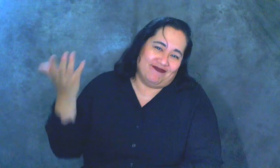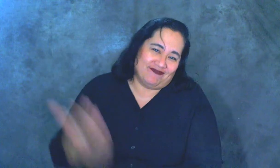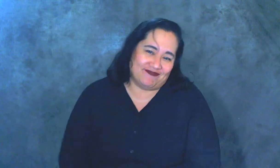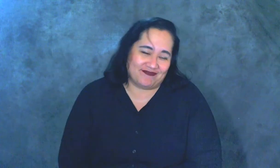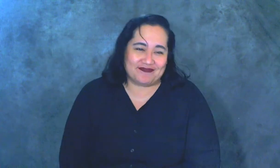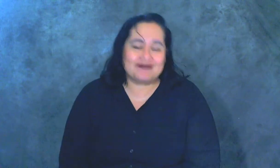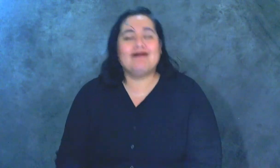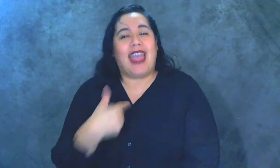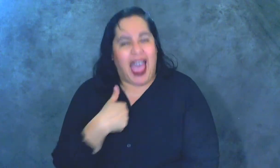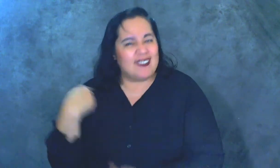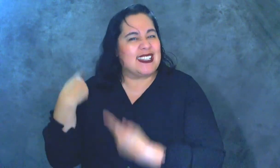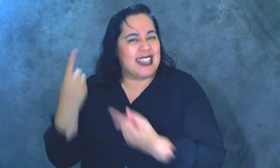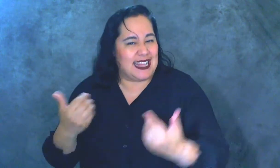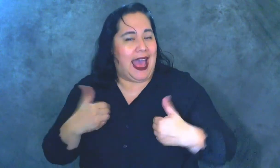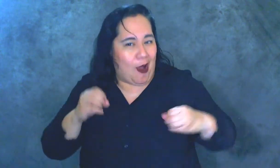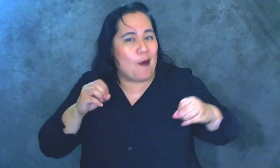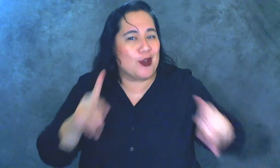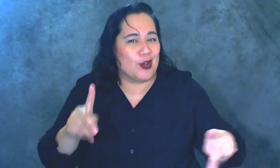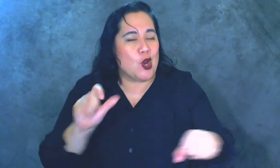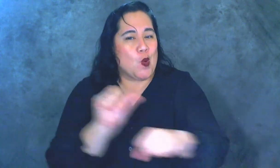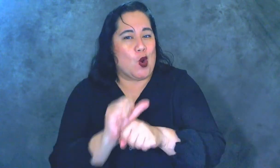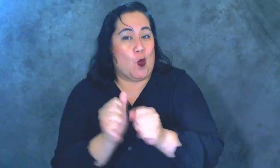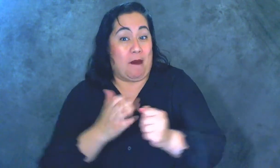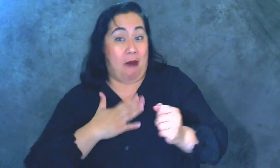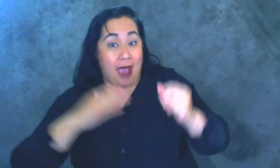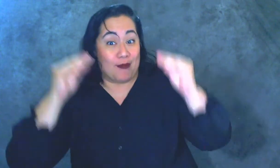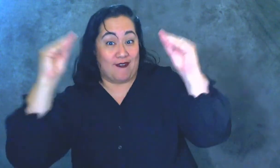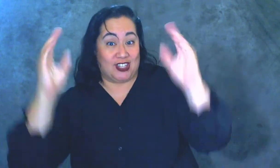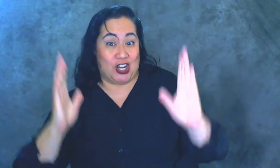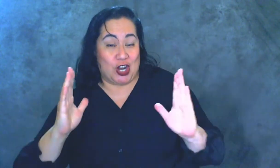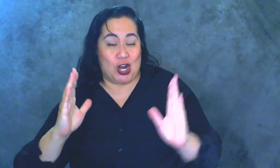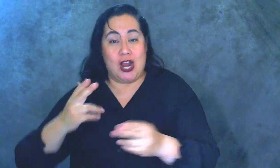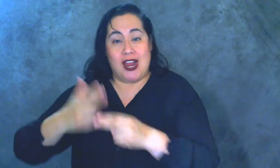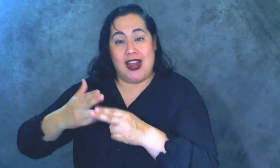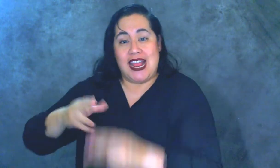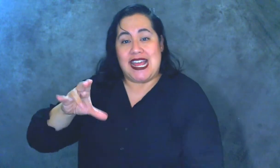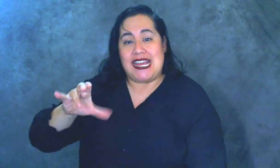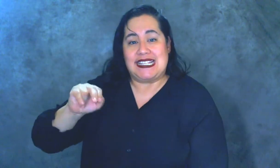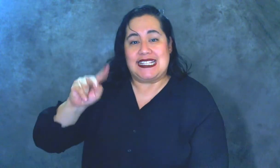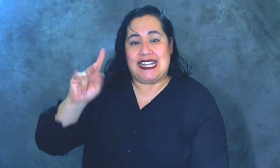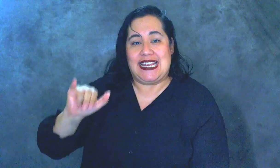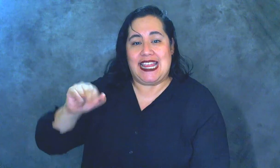I have since had the opportunity to work with my professor, Cindy Herbst, who is now retired.